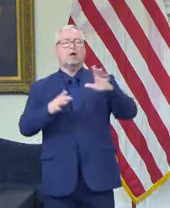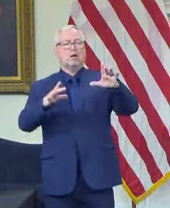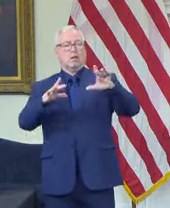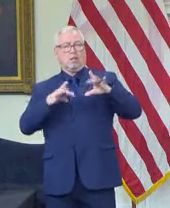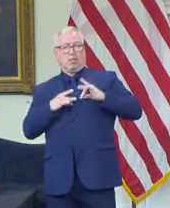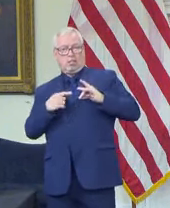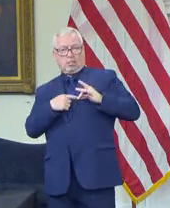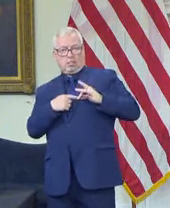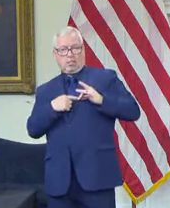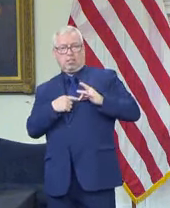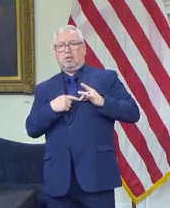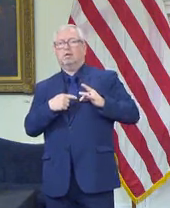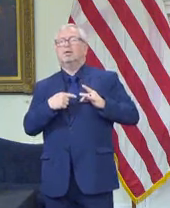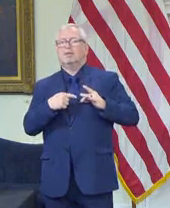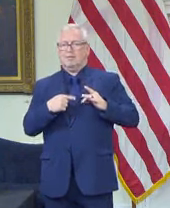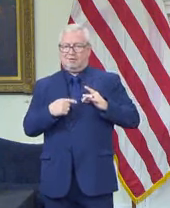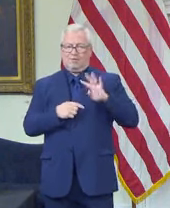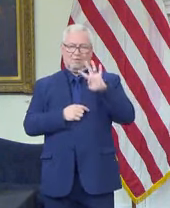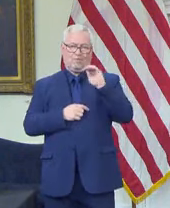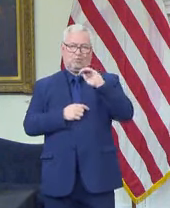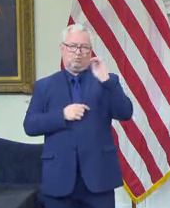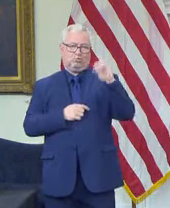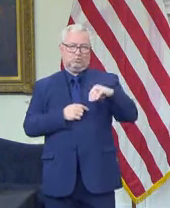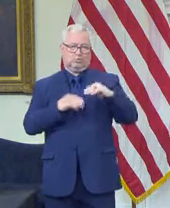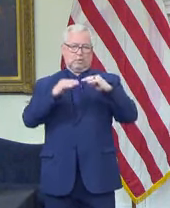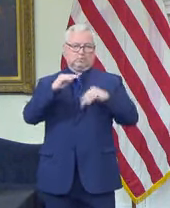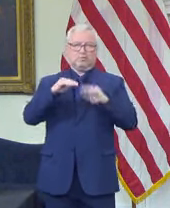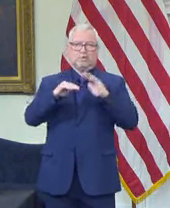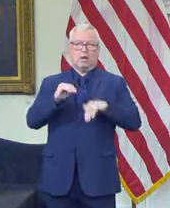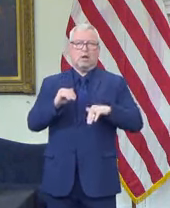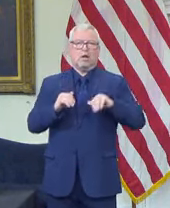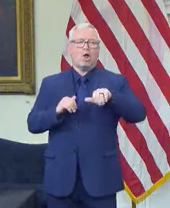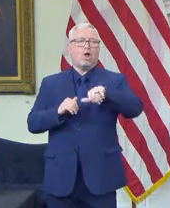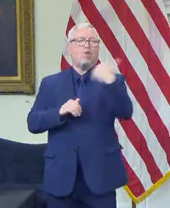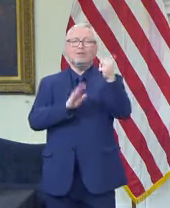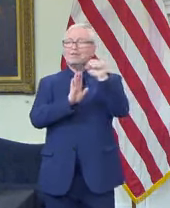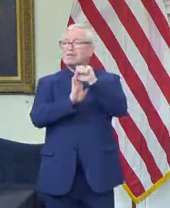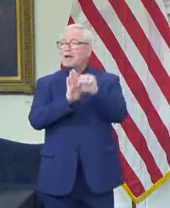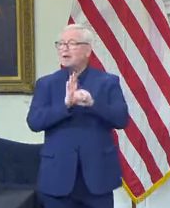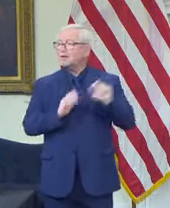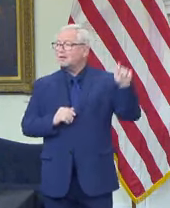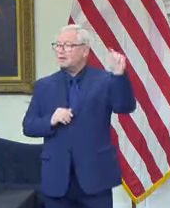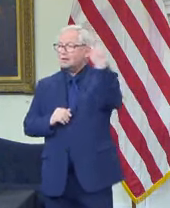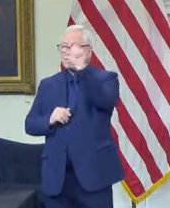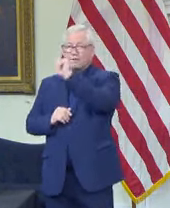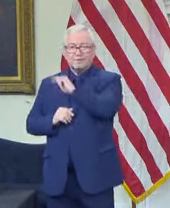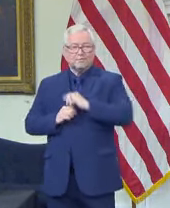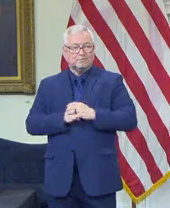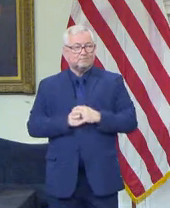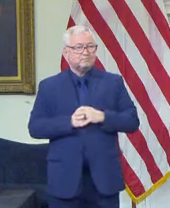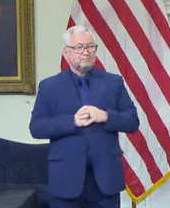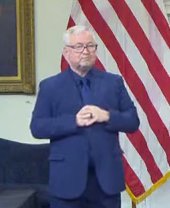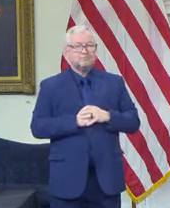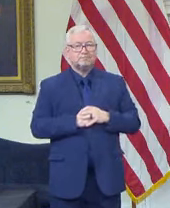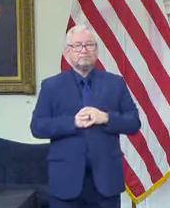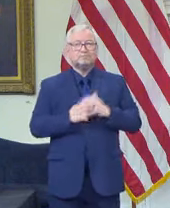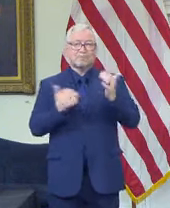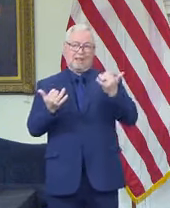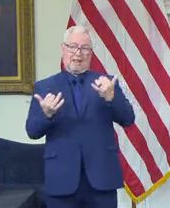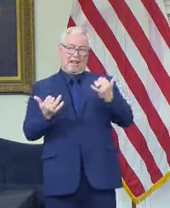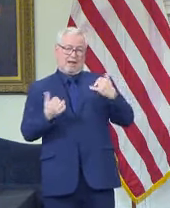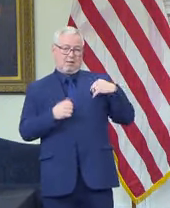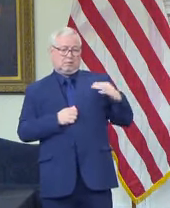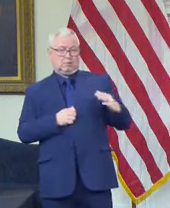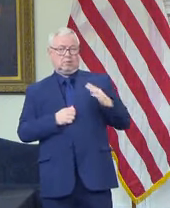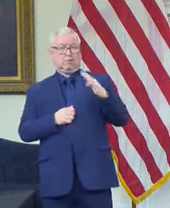case rate peaked 12 days ago and has already declined by 44%, making it now lower